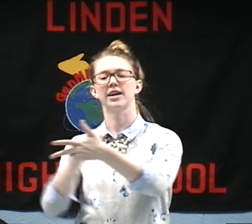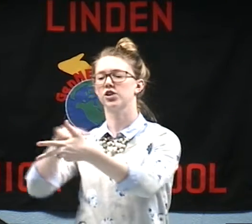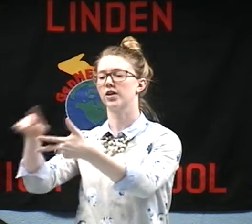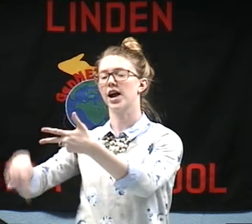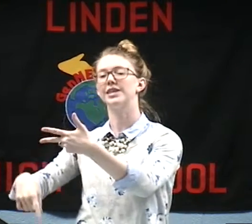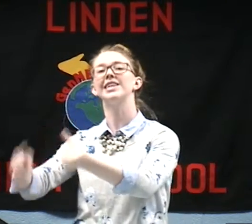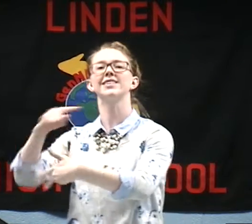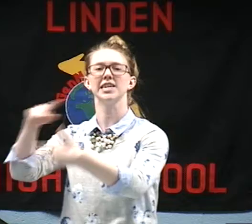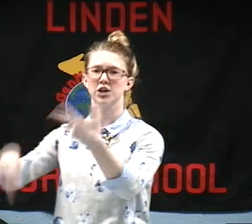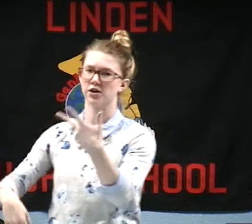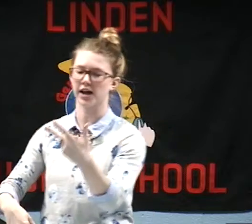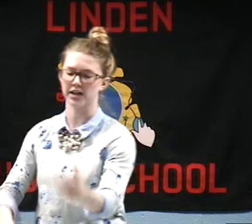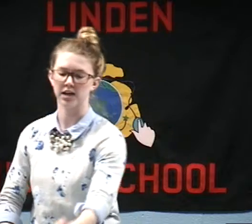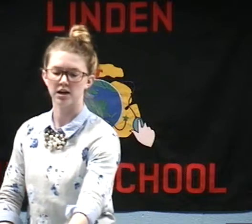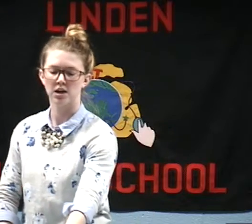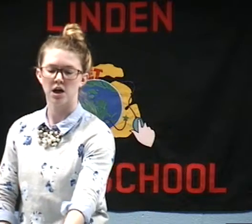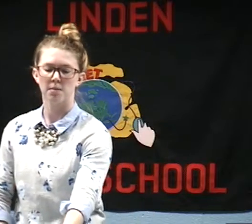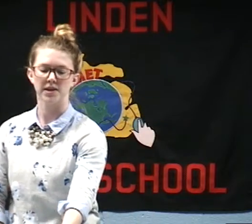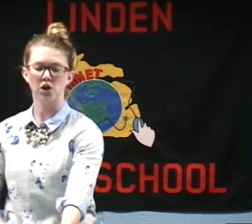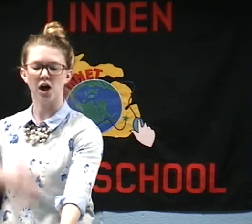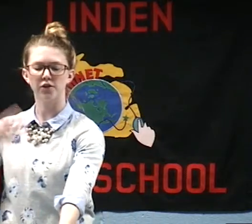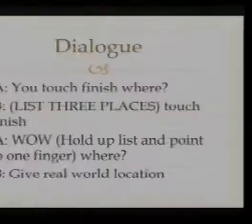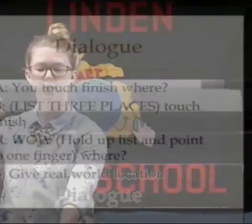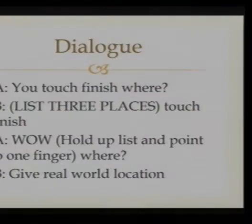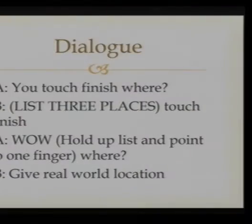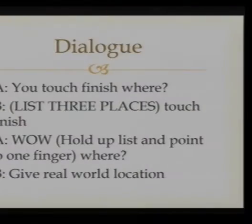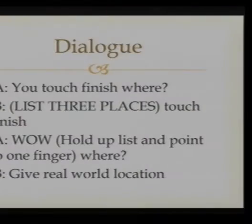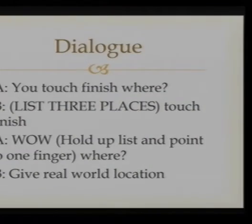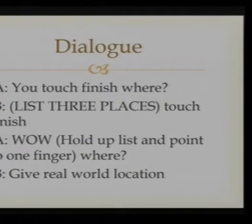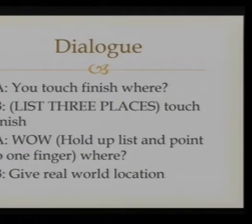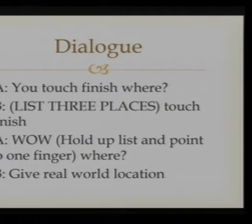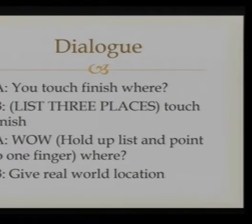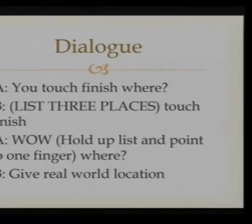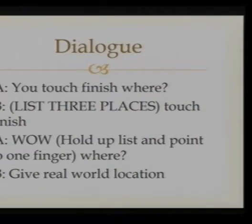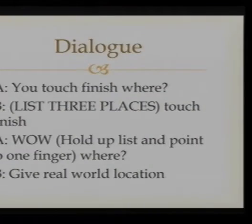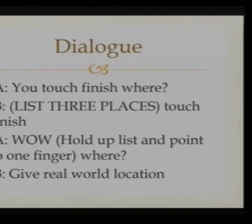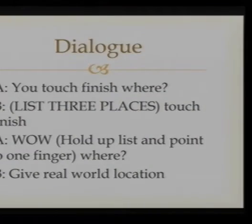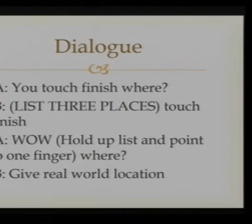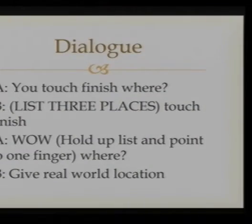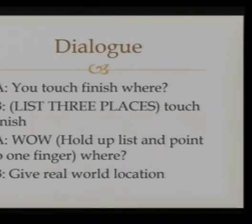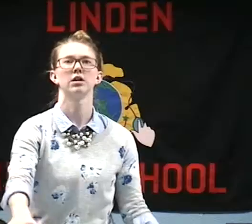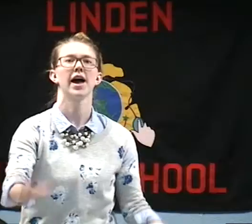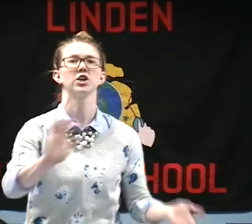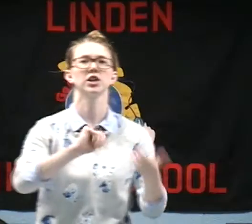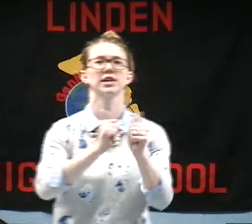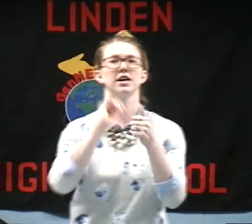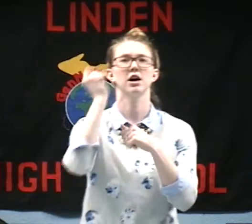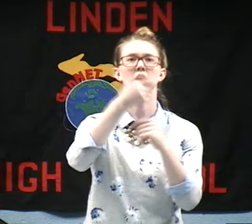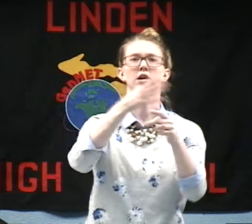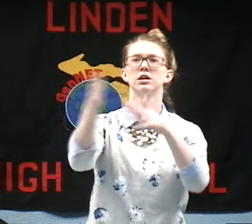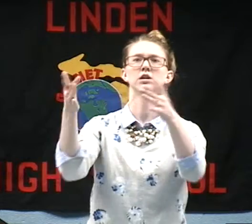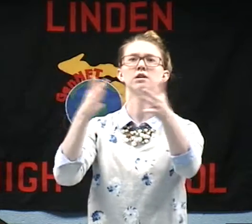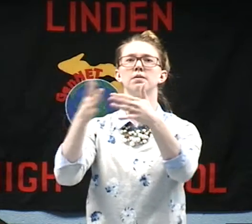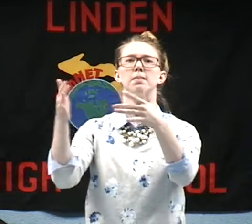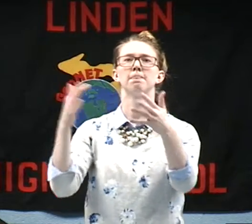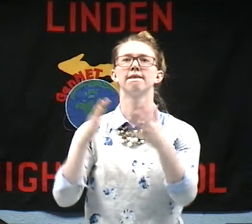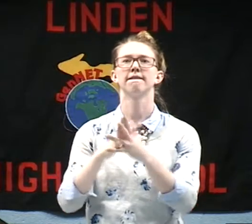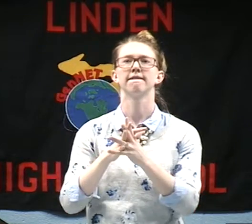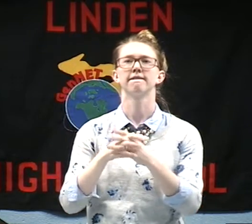concentrate on listing correctly. Miss Audrey will walk around and help you guys out as well. Ashley and Tara.